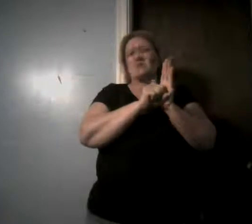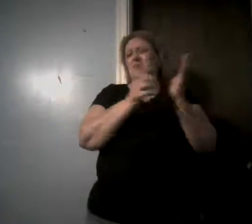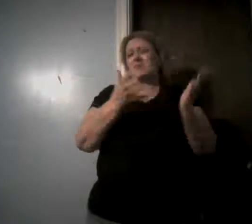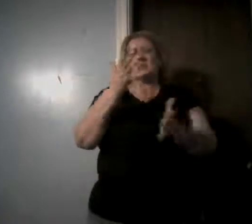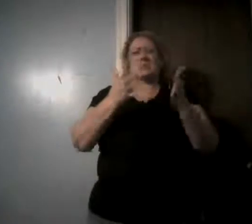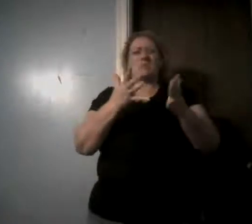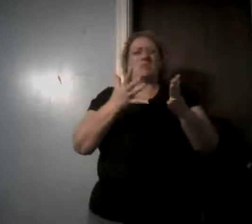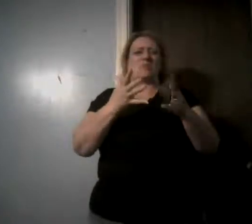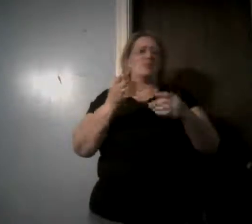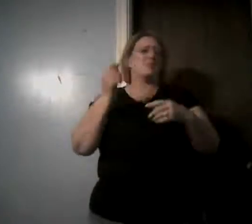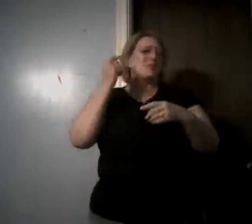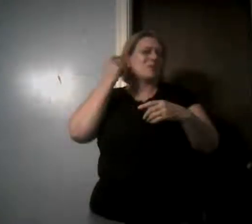or not hurt.